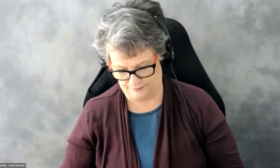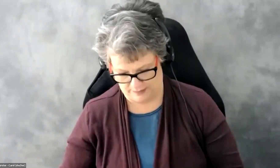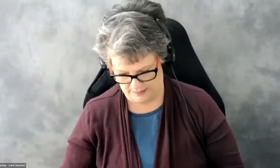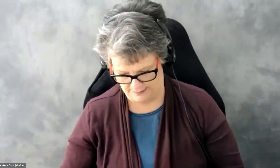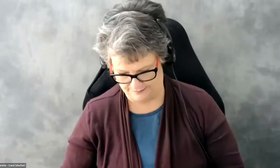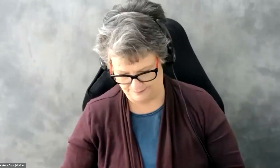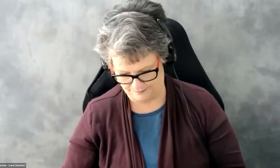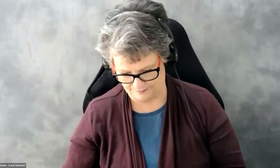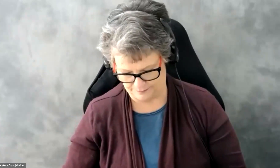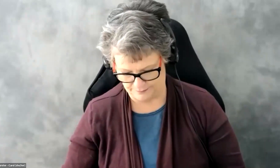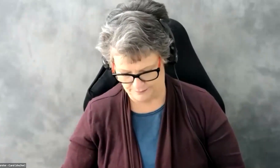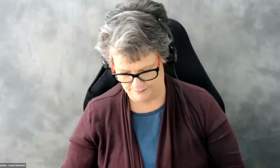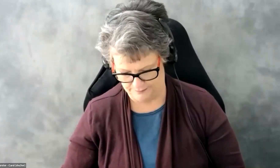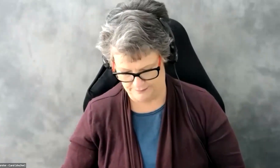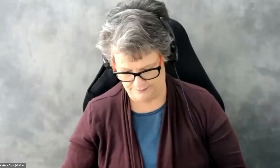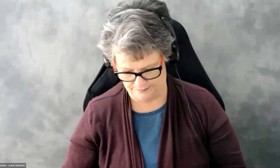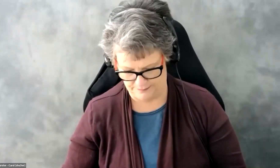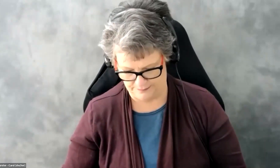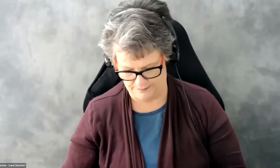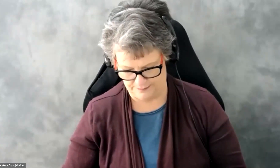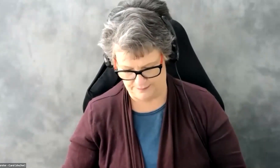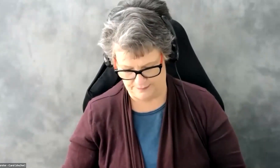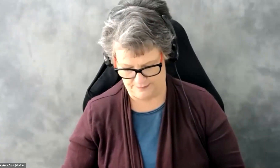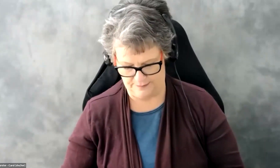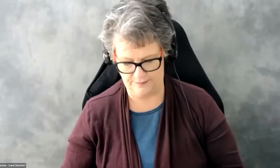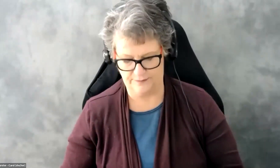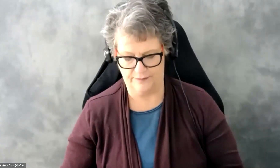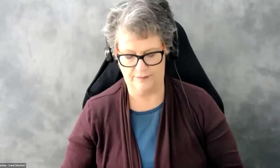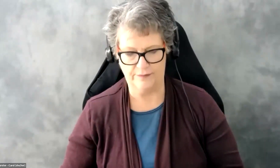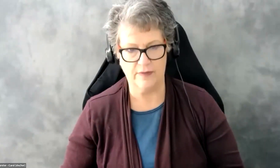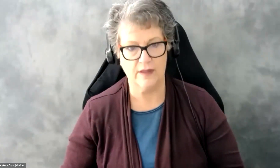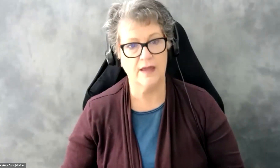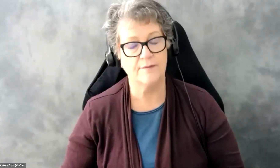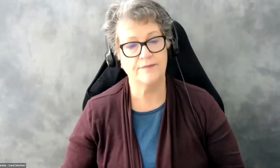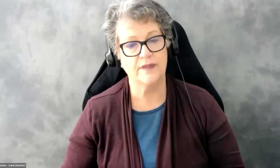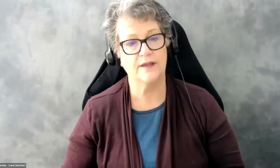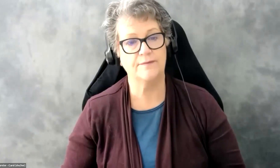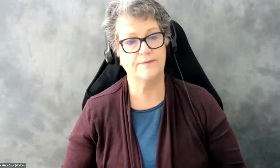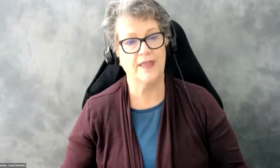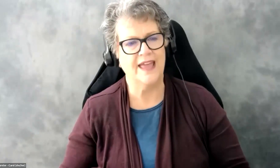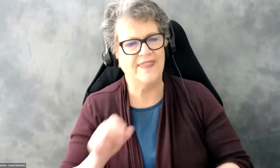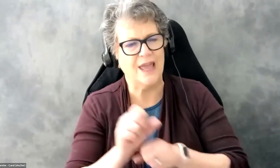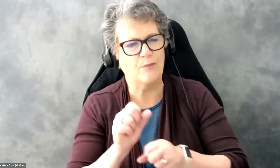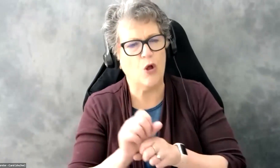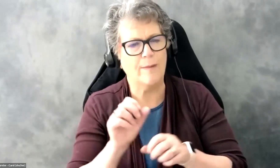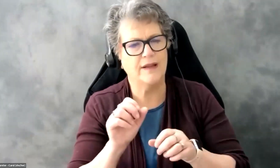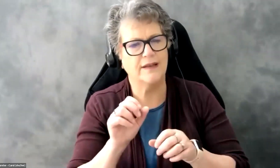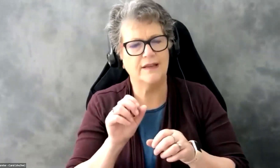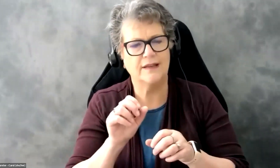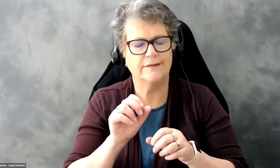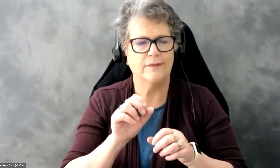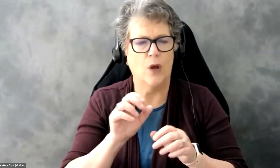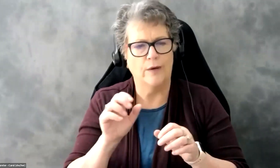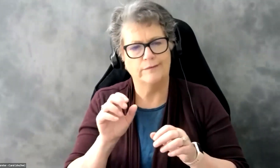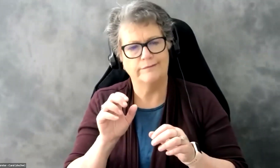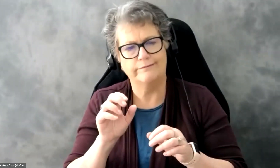Let's see here. I want to indicate, let's see, the employment work group. Do we have any employment work group members? Any members